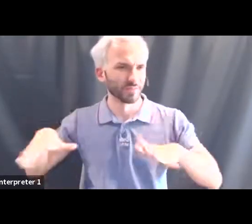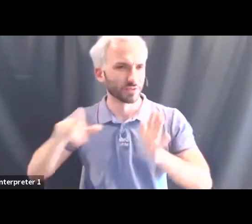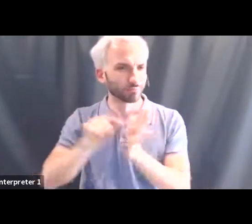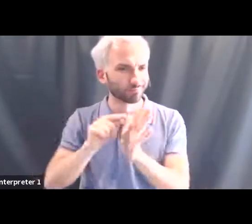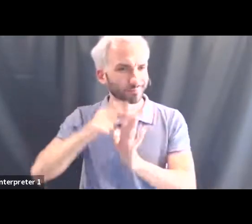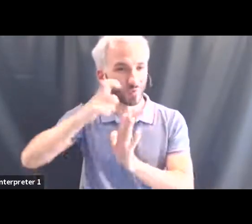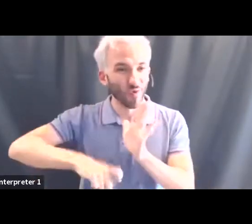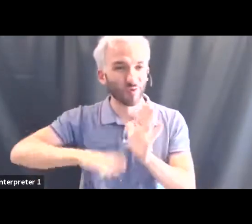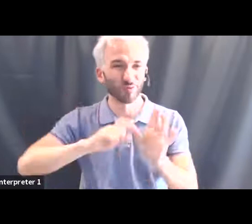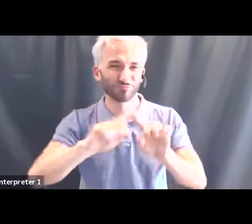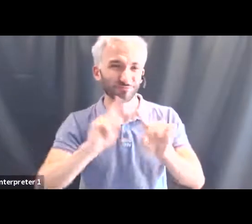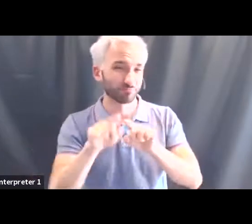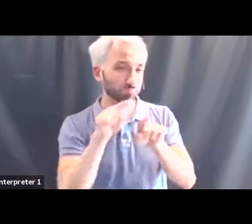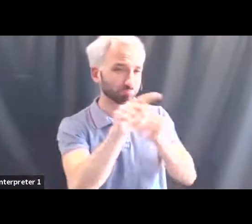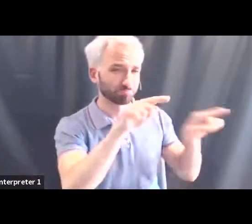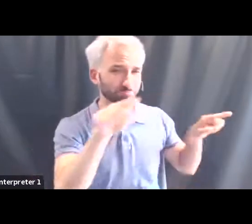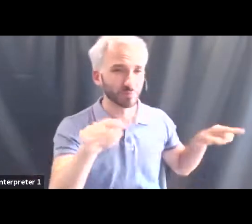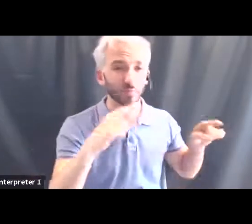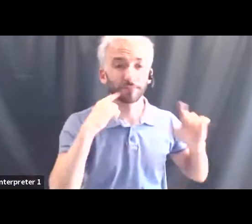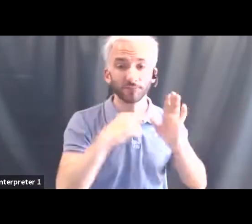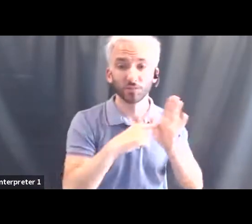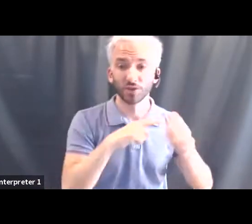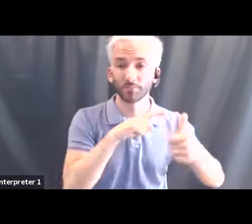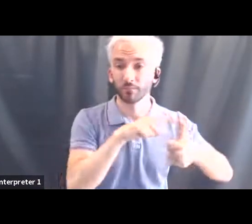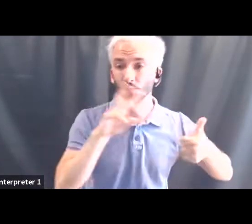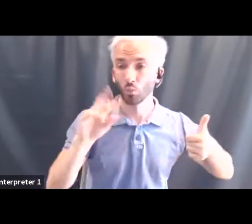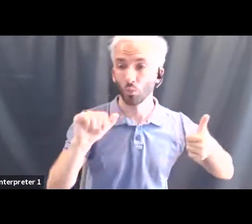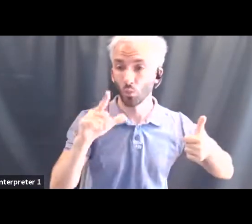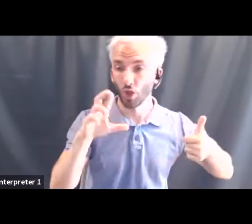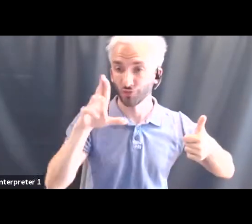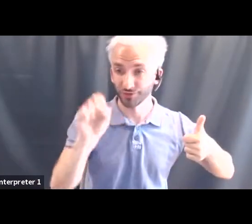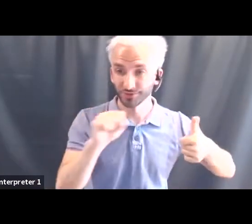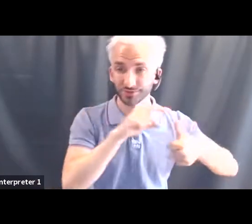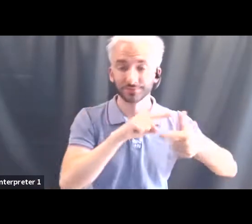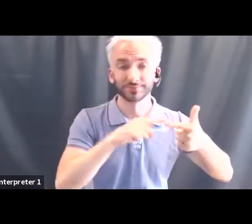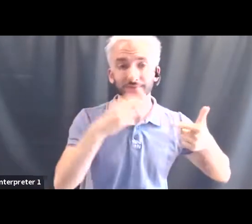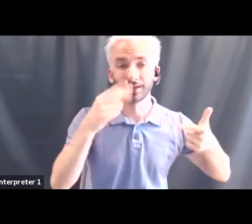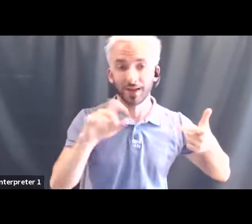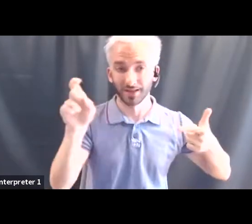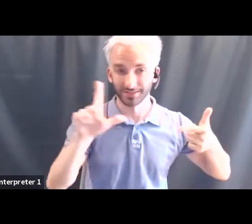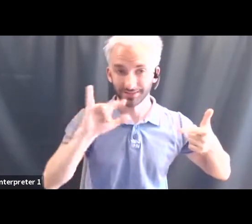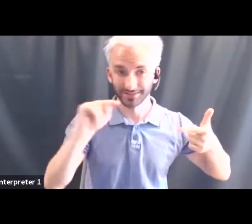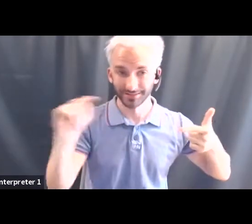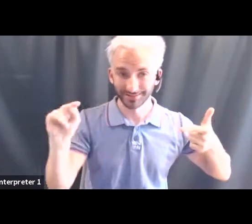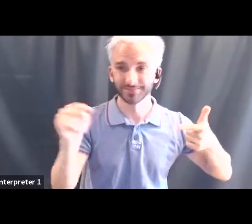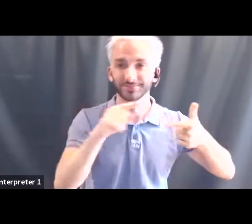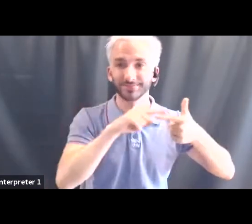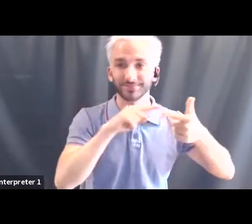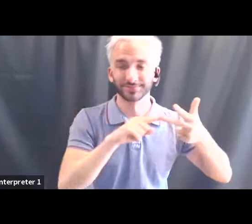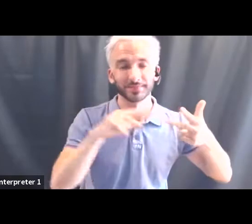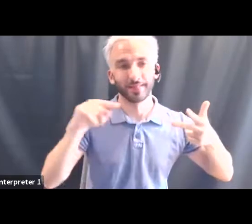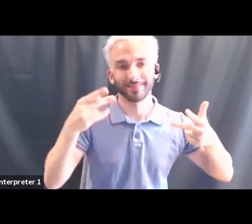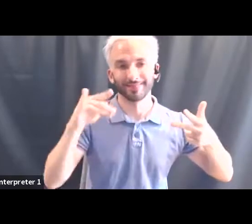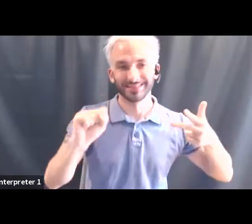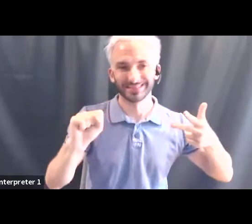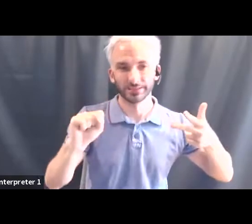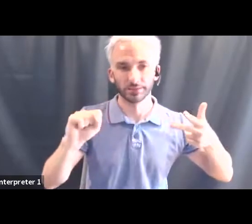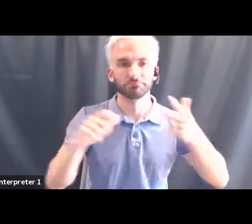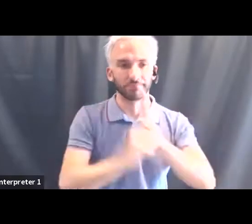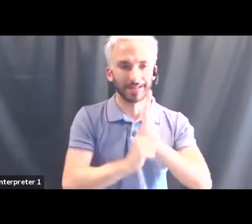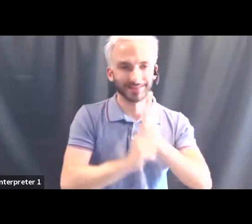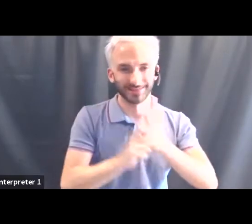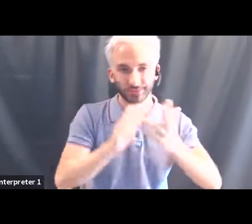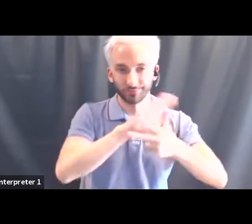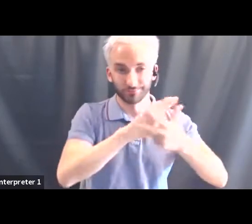in publications such as The Walrus, Hazlitt, and This Magazine, and has been